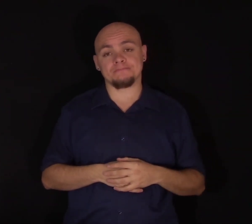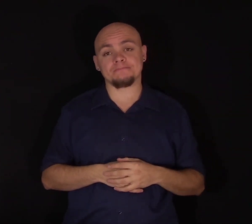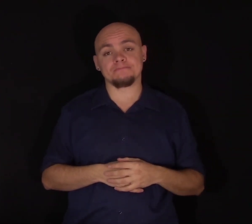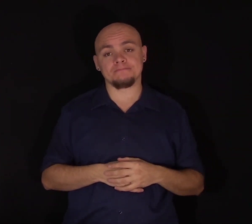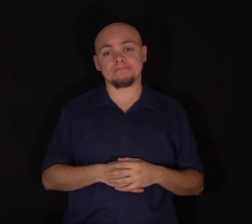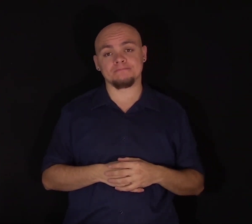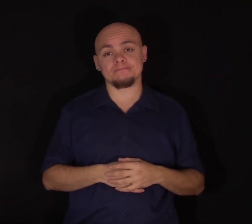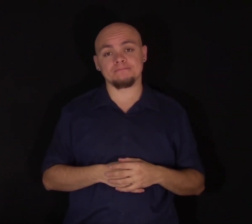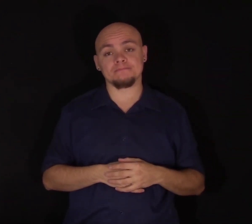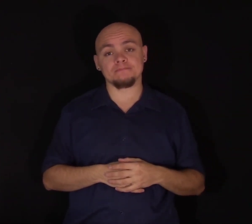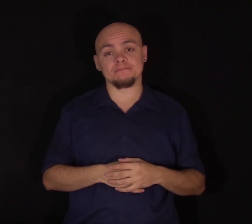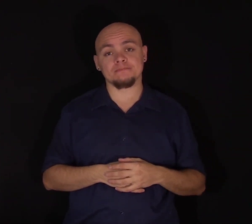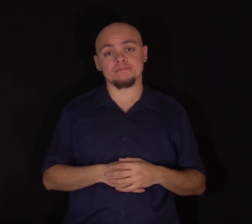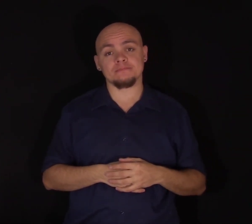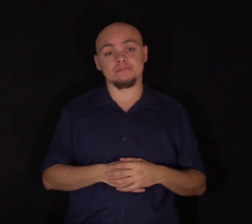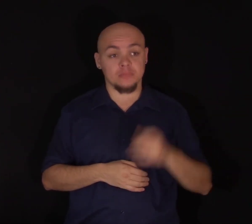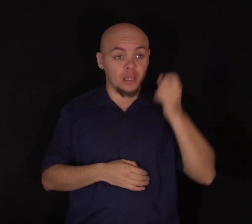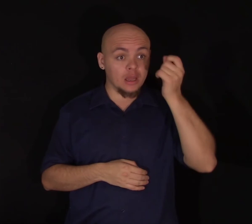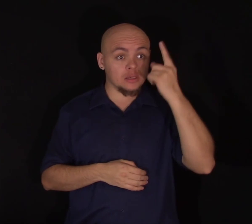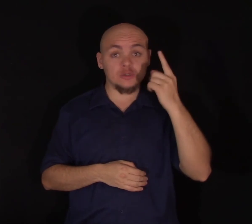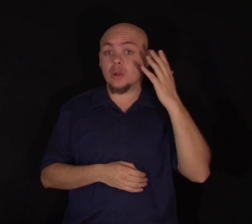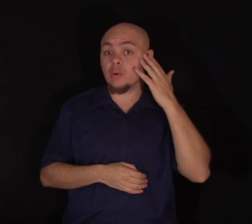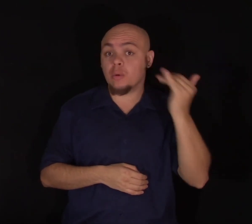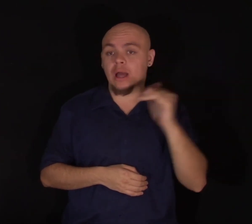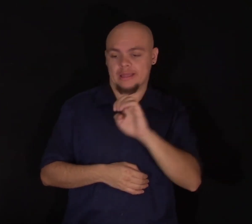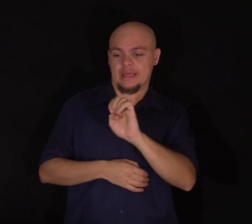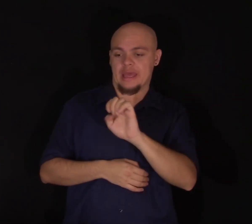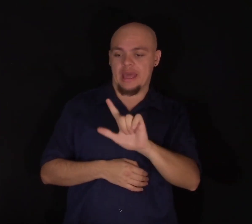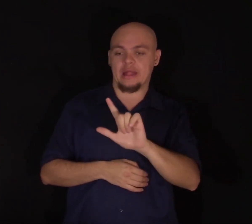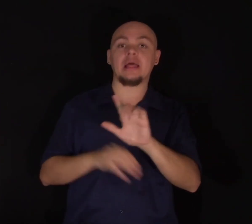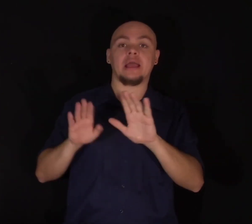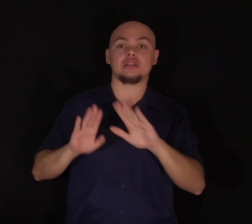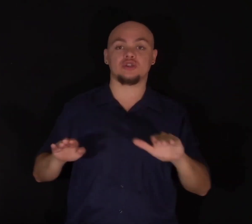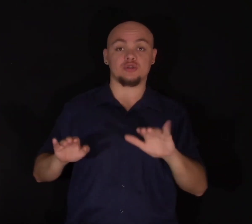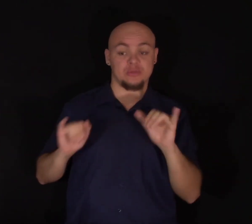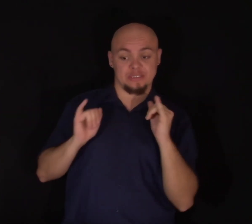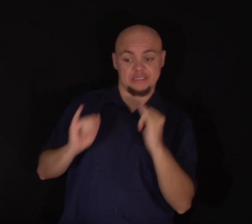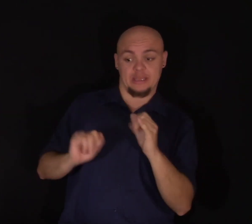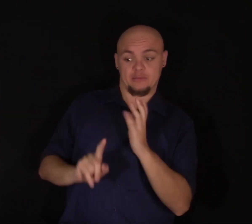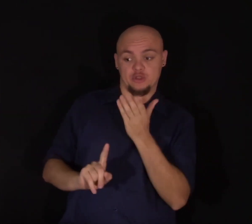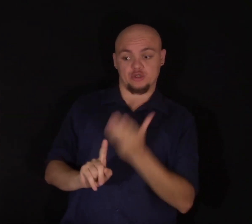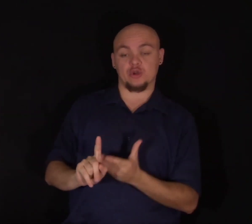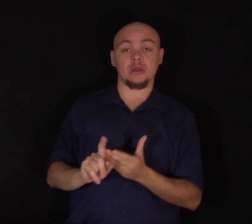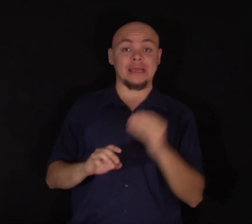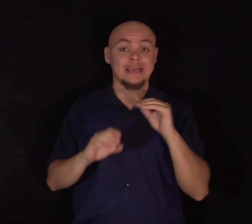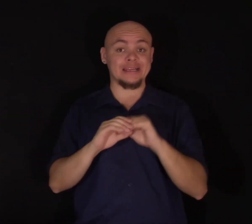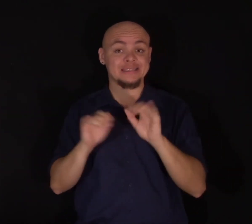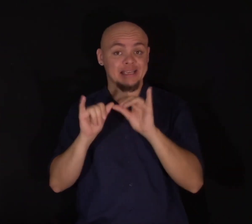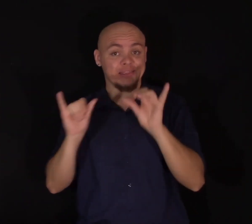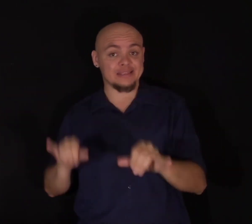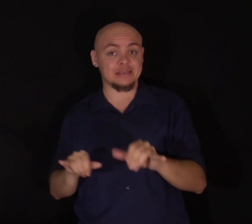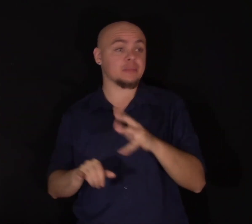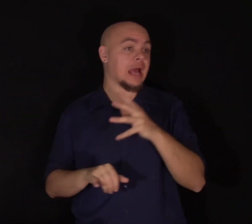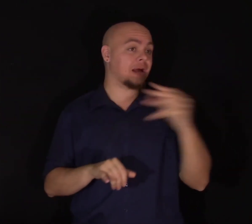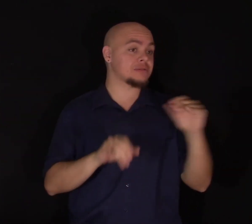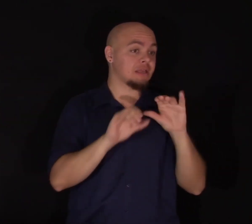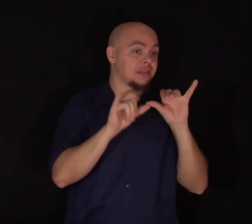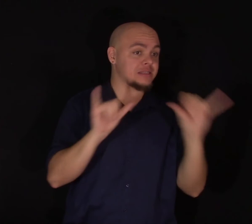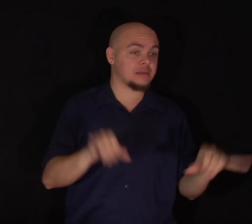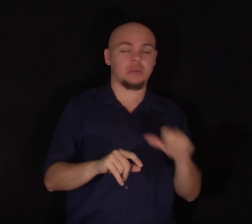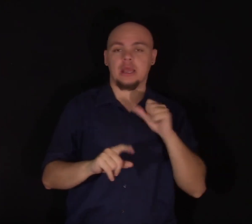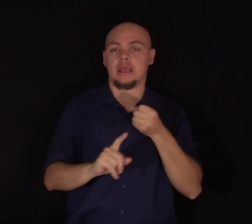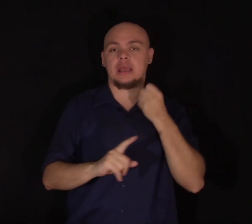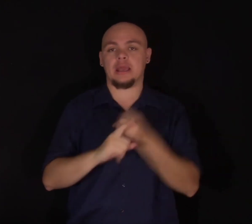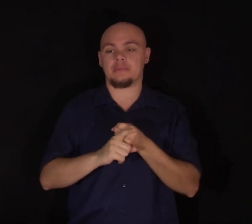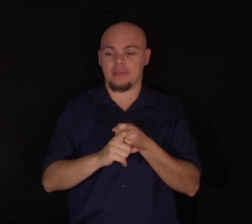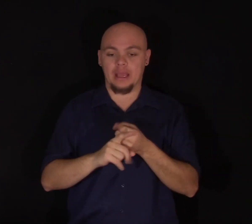We need you to understand because Elle and kids like her, both in and out of the system, are affected by it, and it's affecting you,